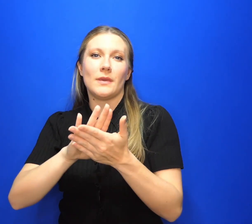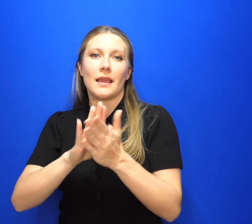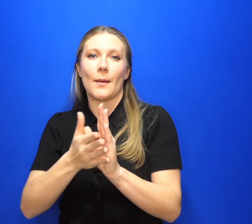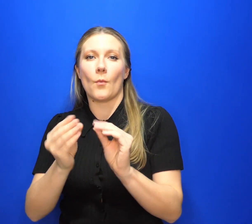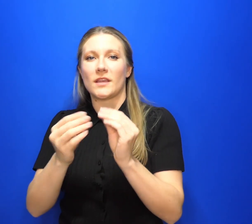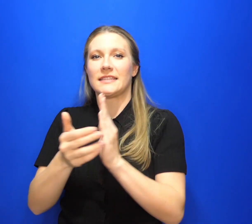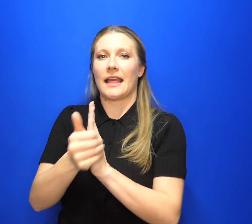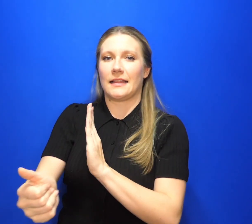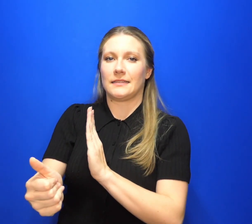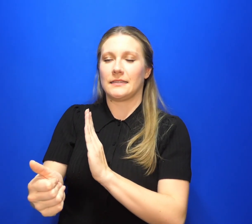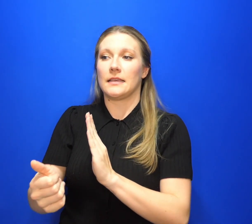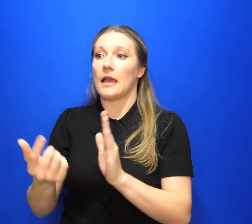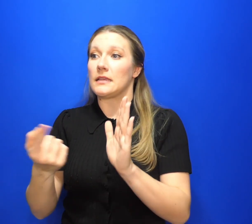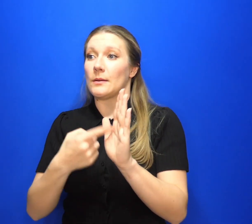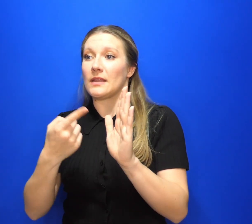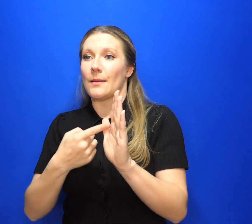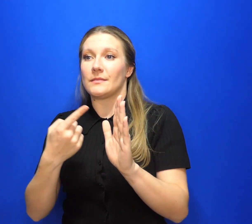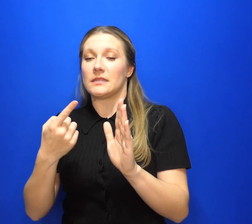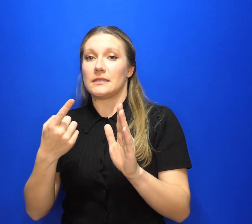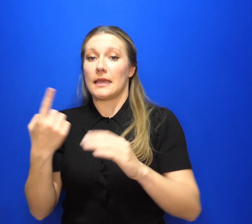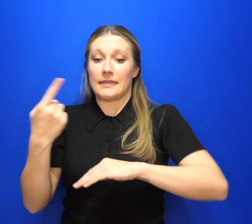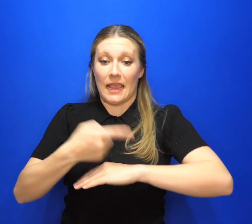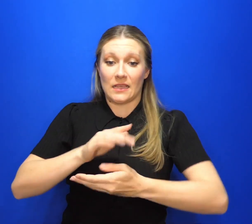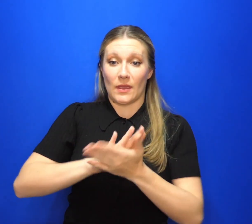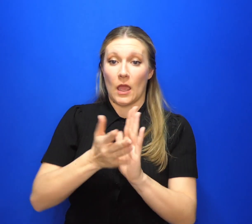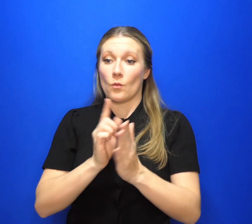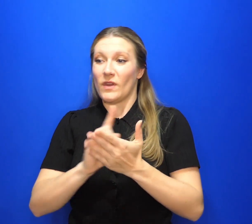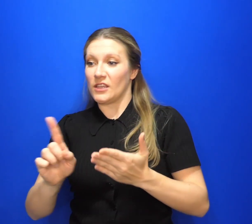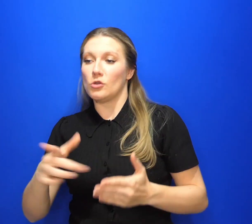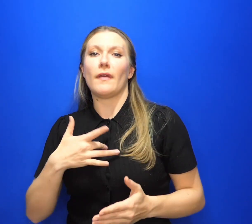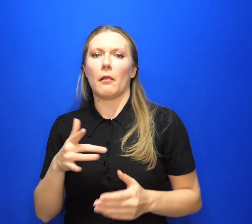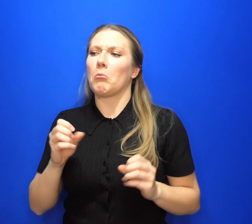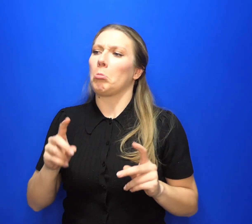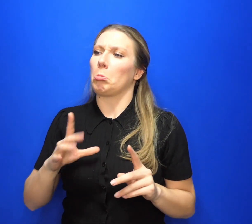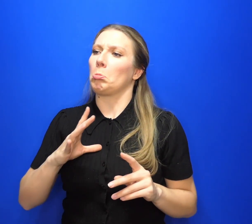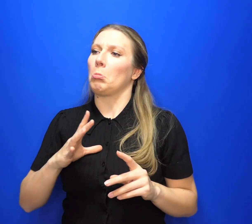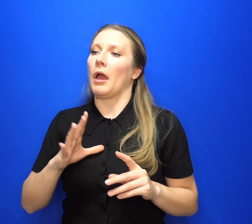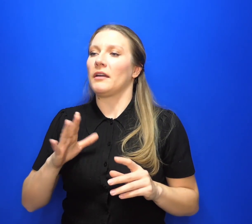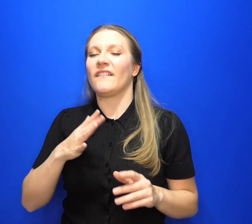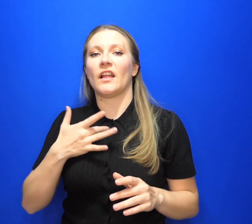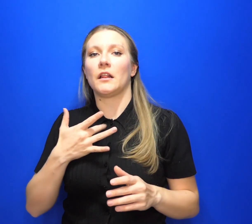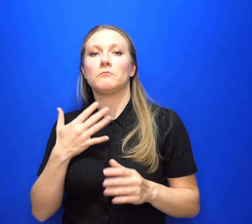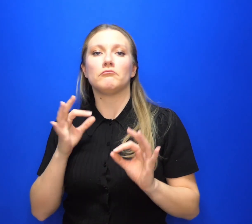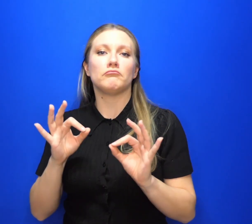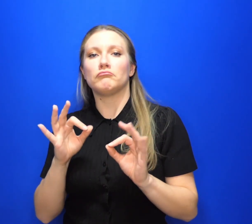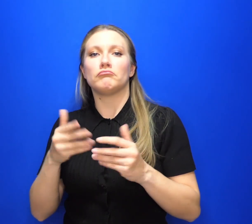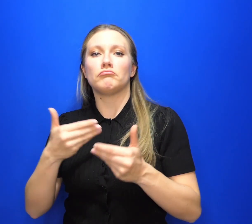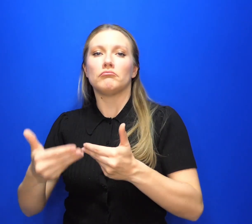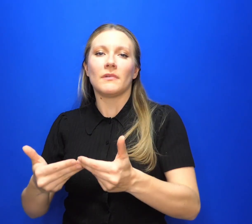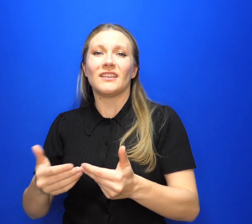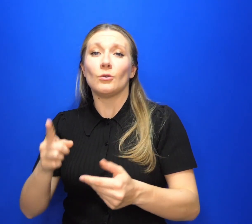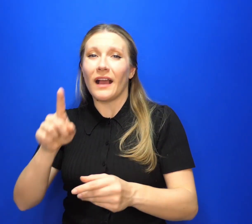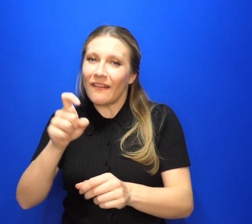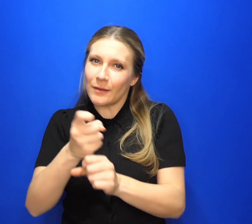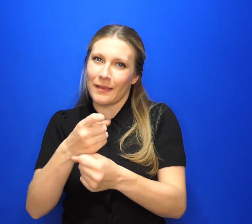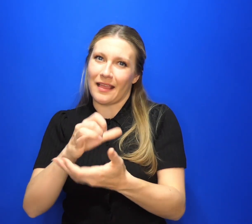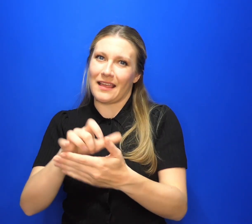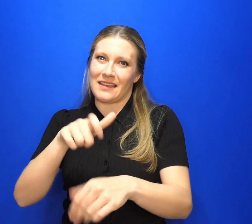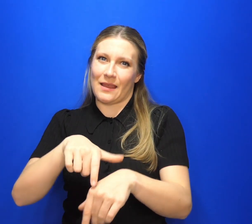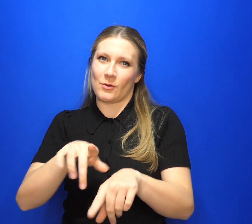was all right, You're going to have to make that time in your life. You can't just put your head down and run through it because it's not going to